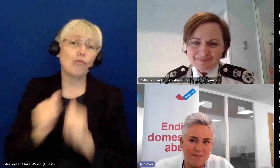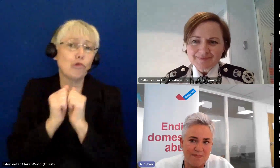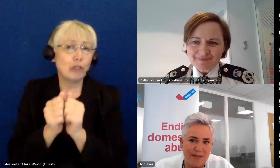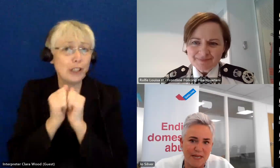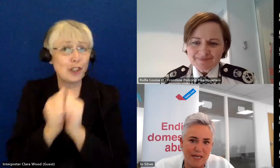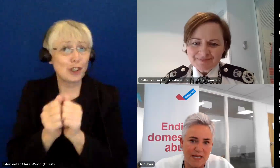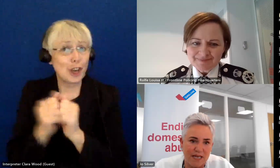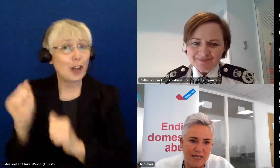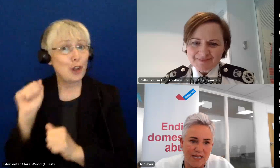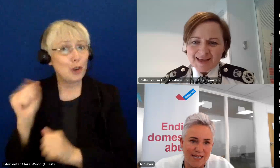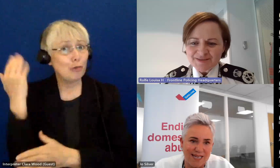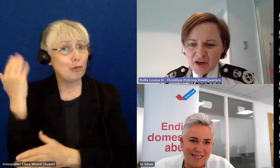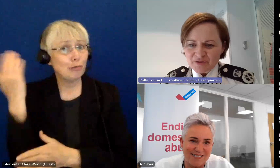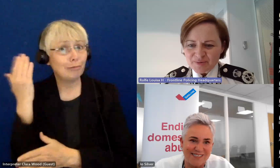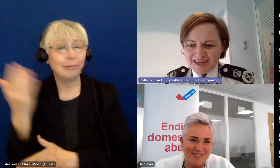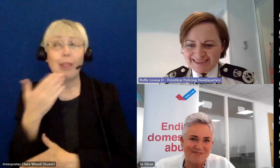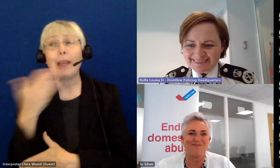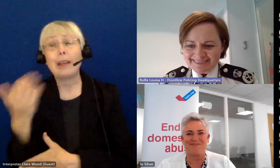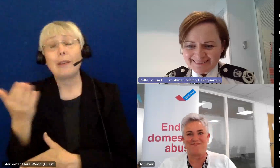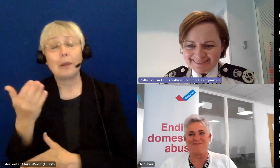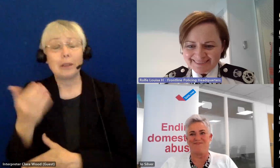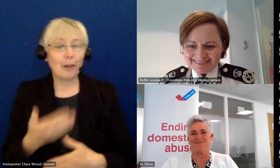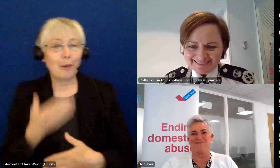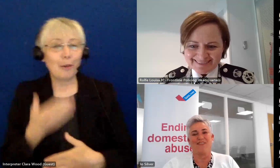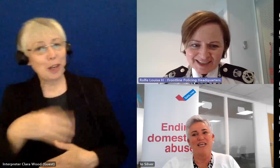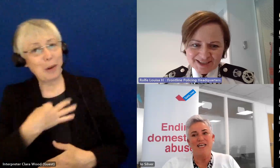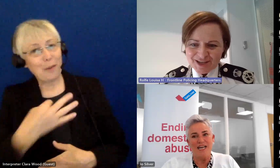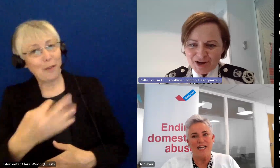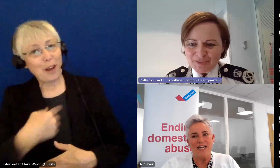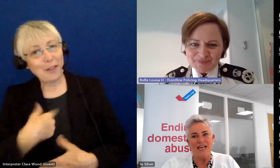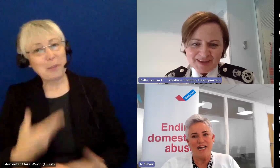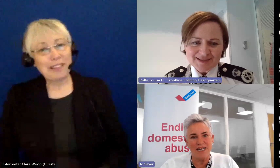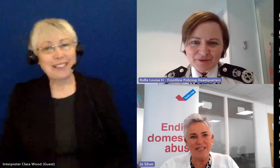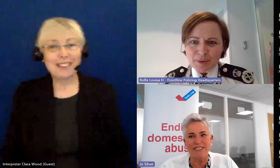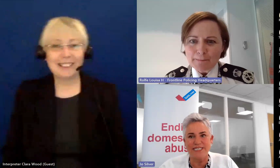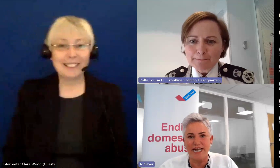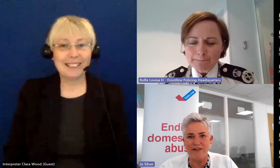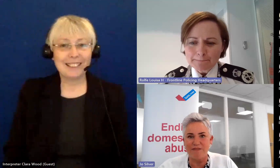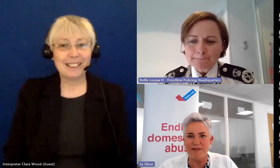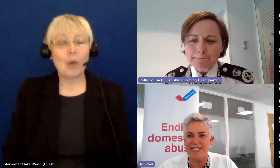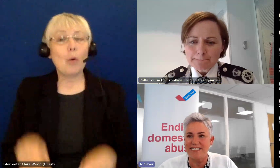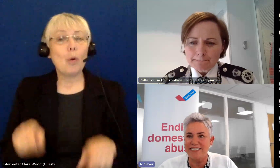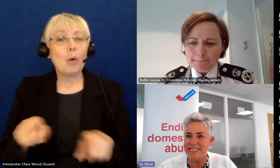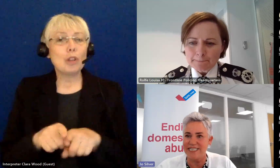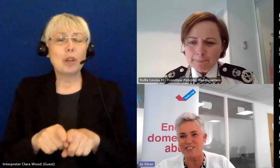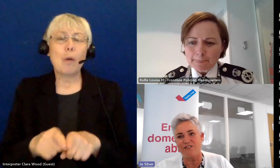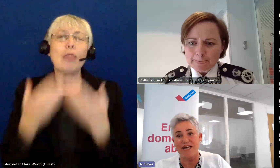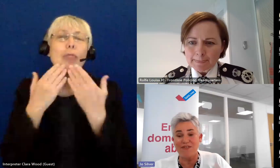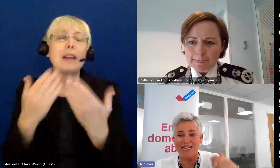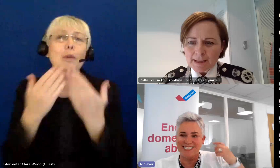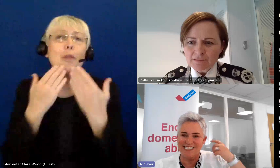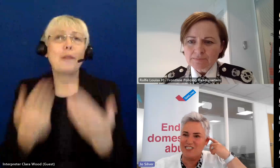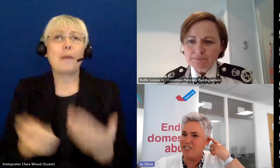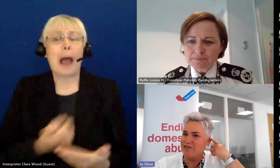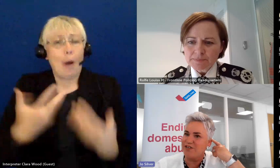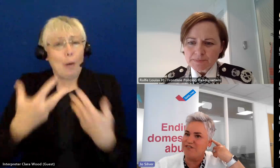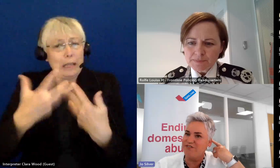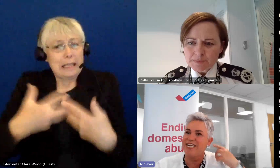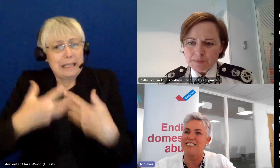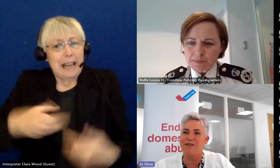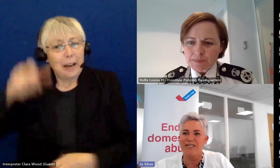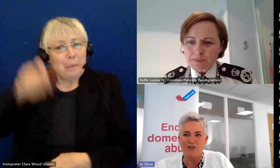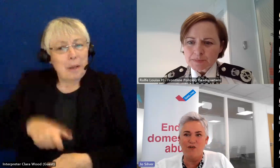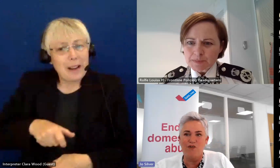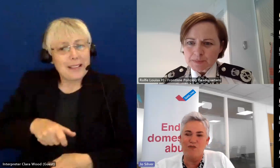it. Thanks for having me. Thanks, Jo. And a big thank you to Sarah behind the scenes, who never gets to show